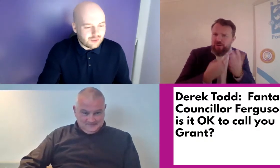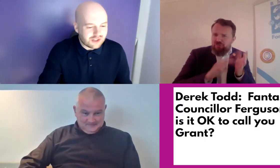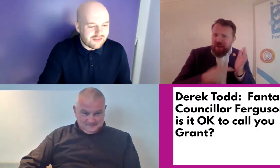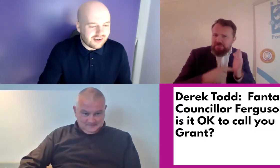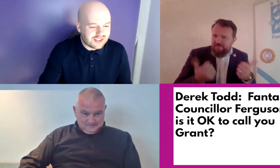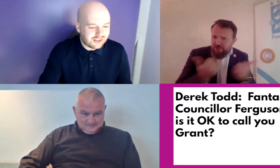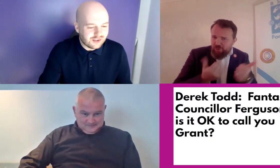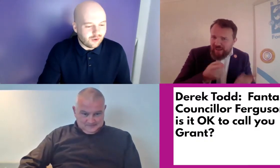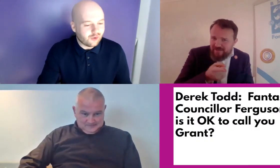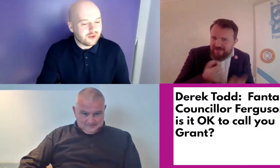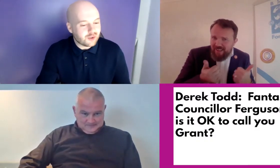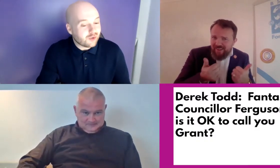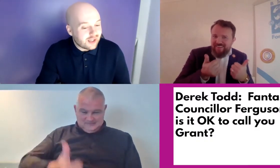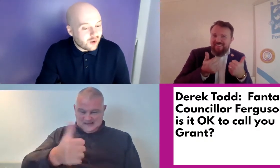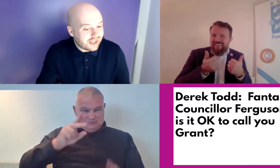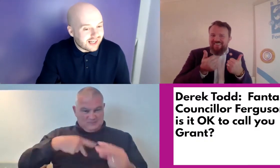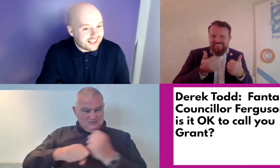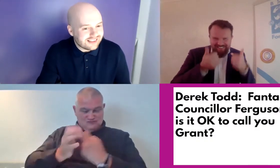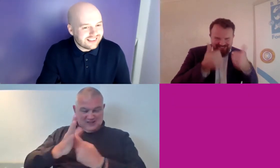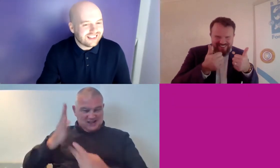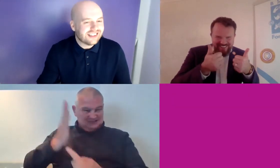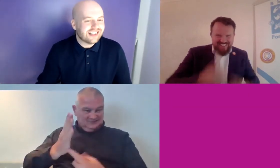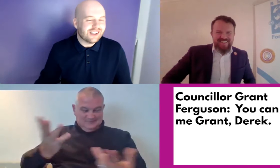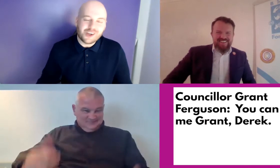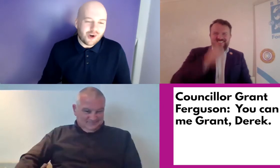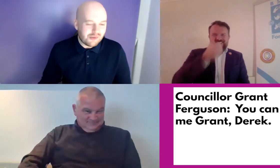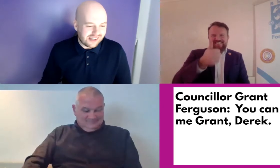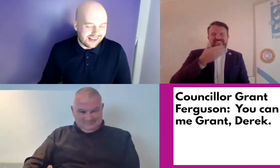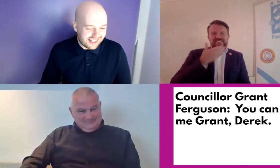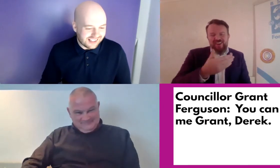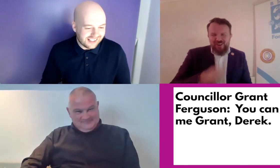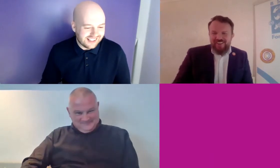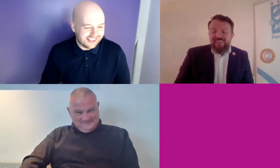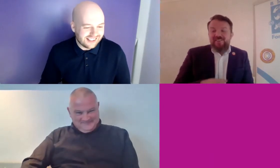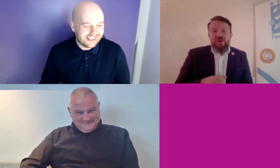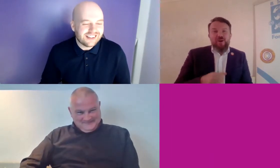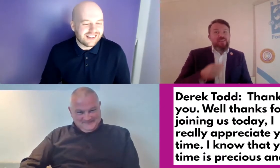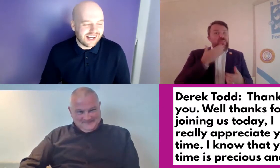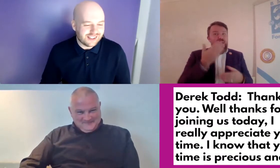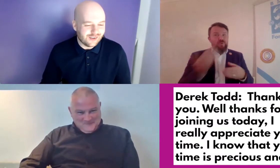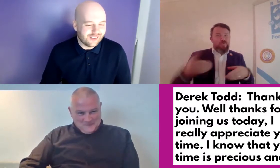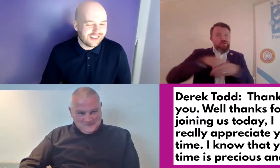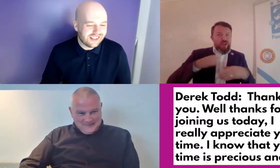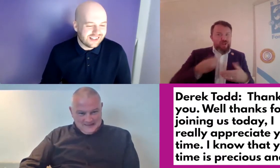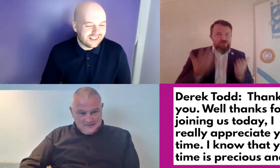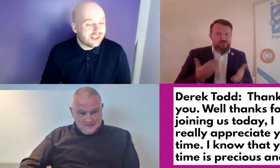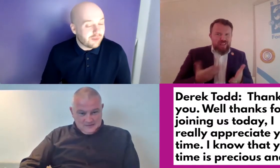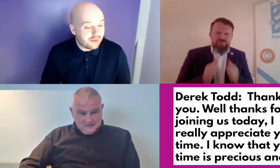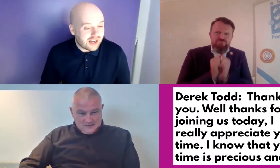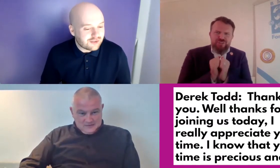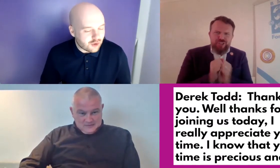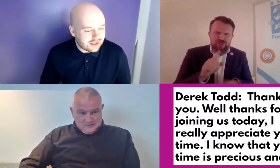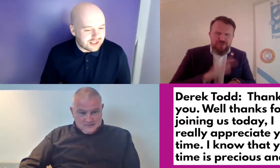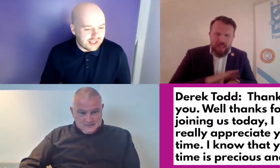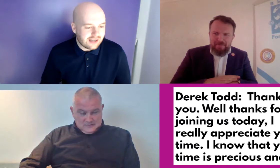Fantastic, Councillor Ferguson, or is it okay to call you Grant? You can call me Grant, Derek. Thank you. Well,